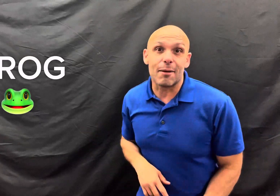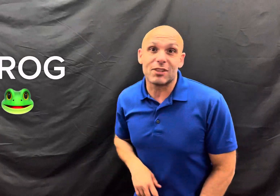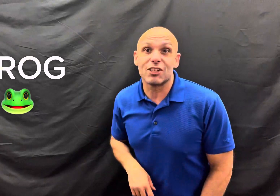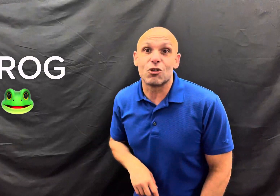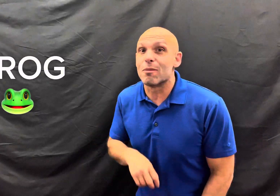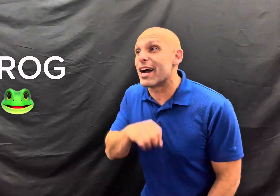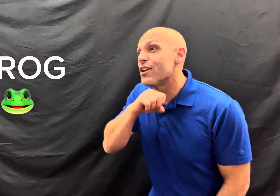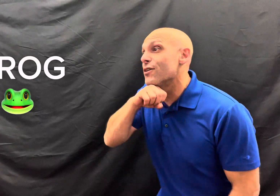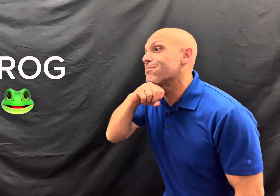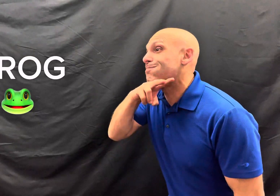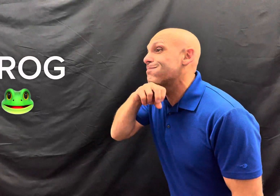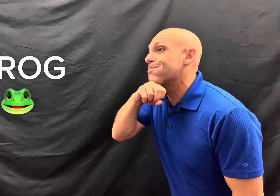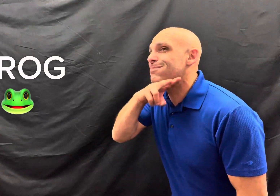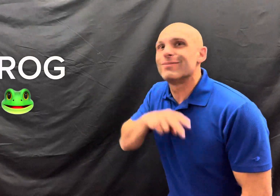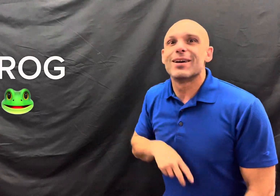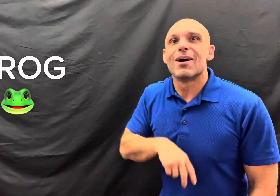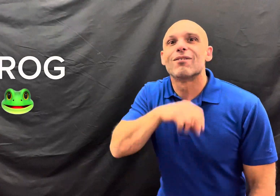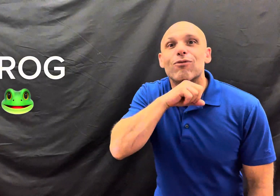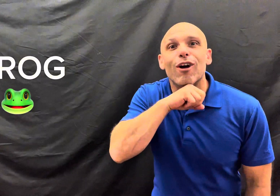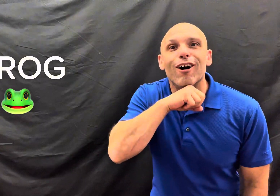something to remind you. Frog.